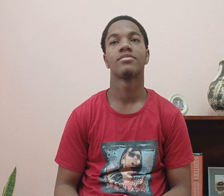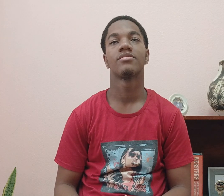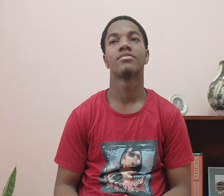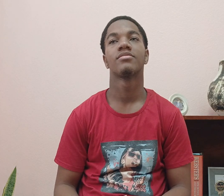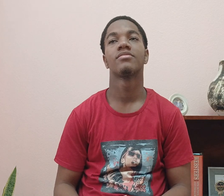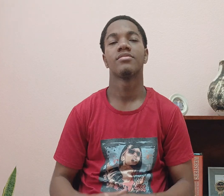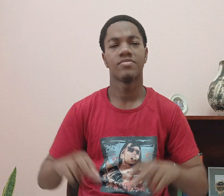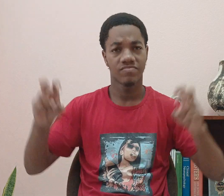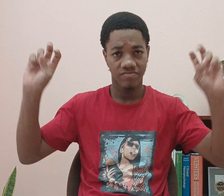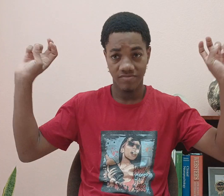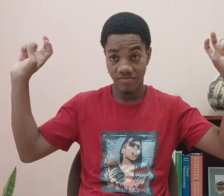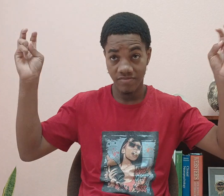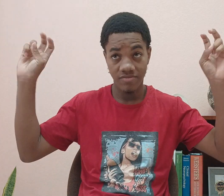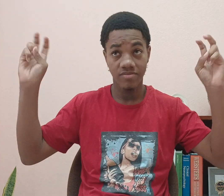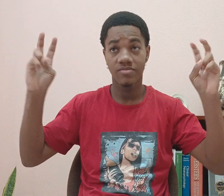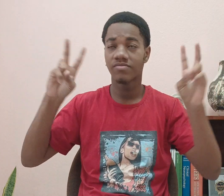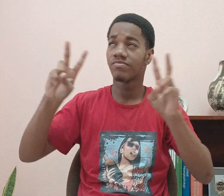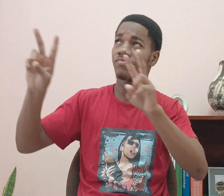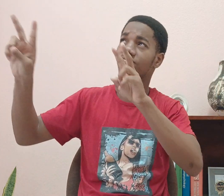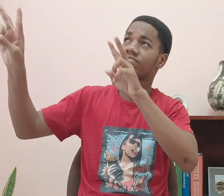Turn Your Eyes Upon Jesus